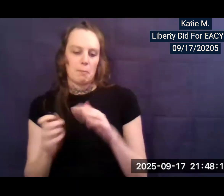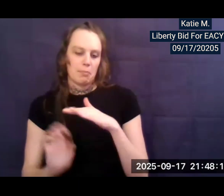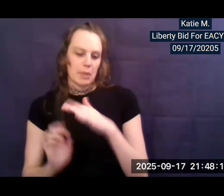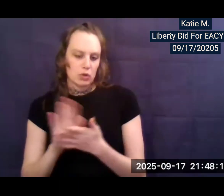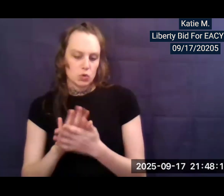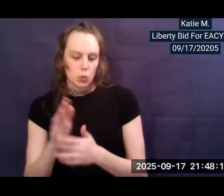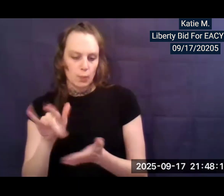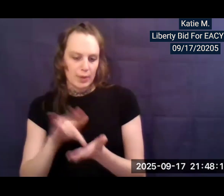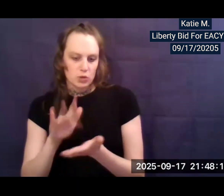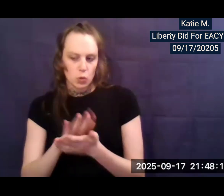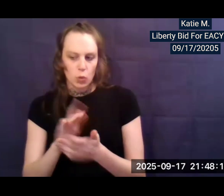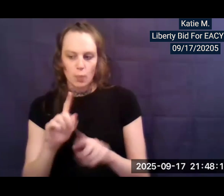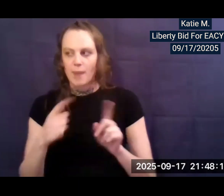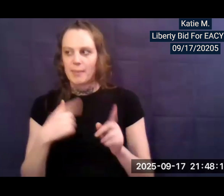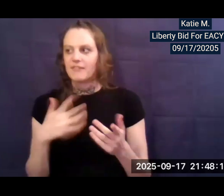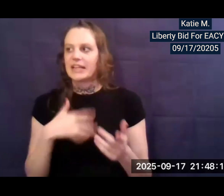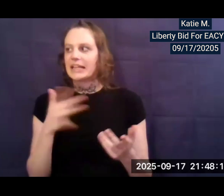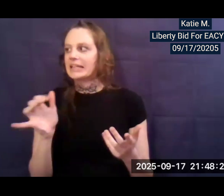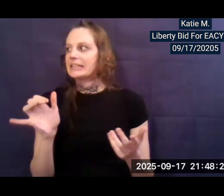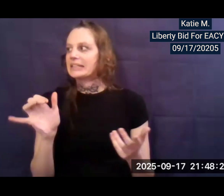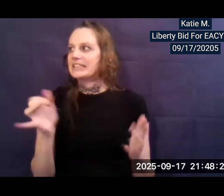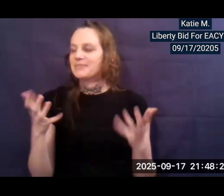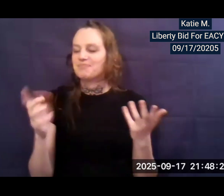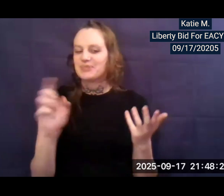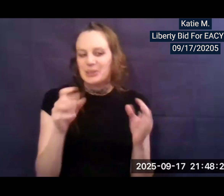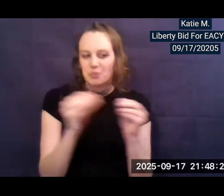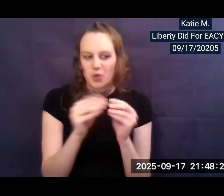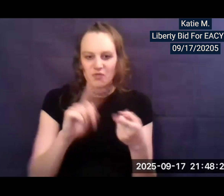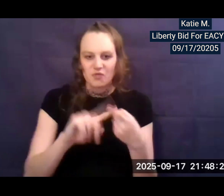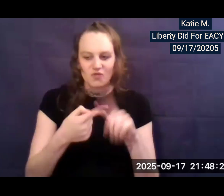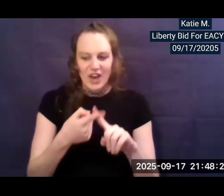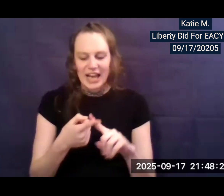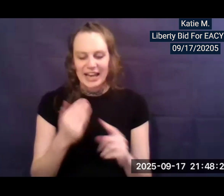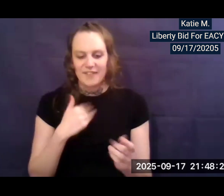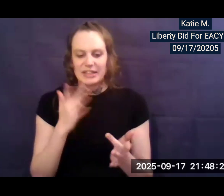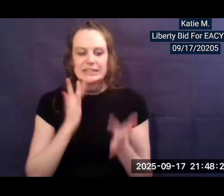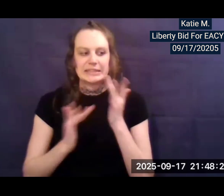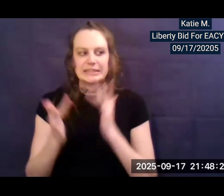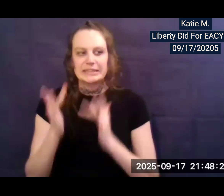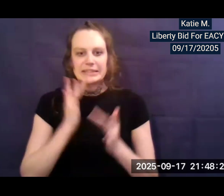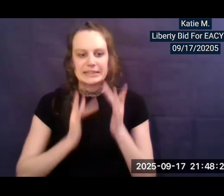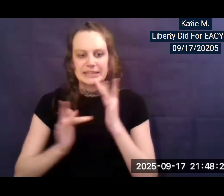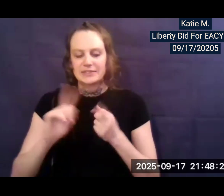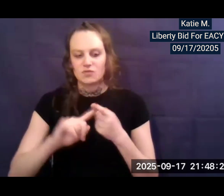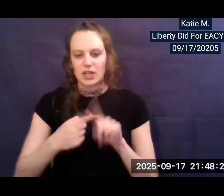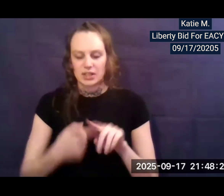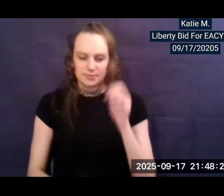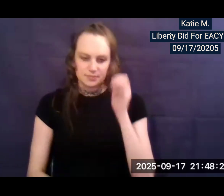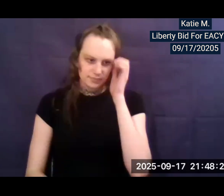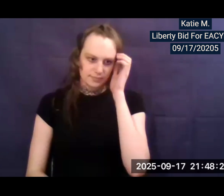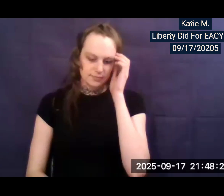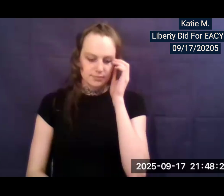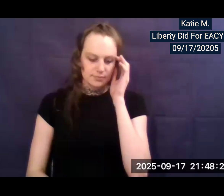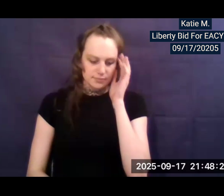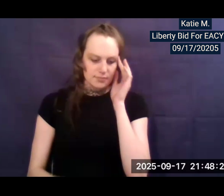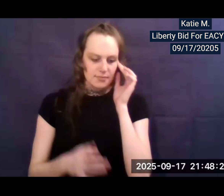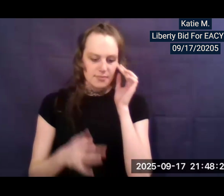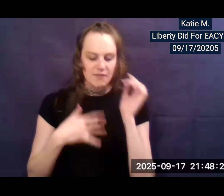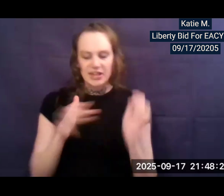more. I felt like growing up, I needed to have like certain like I thought I needed materialistic things or a